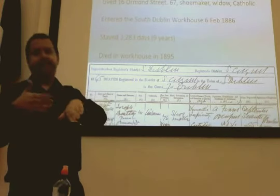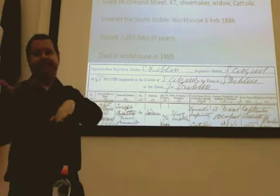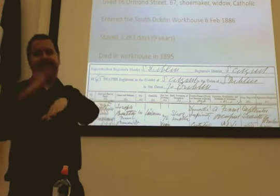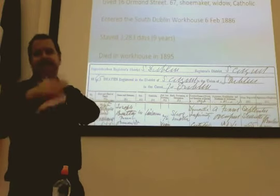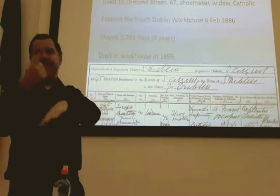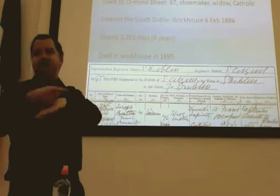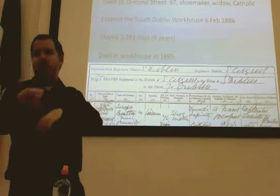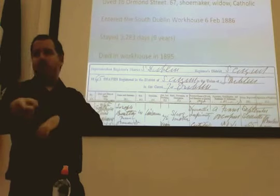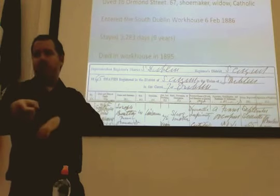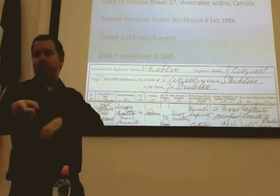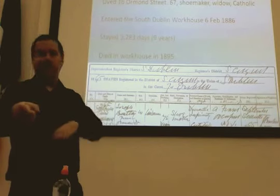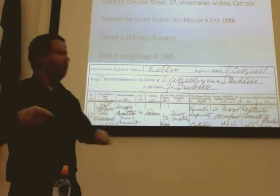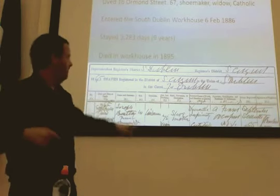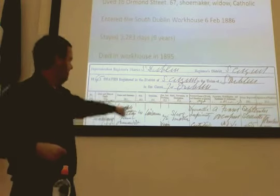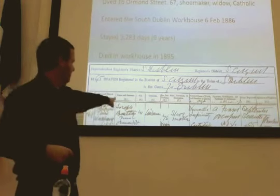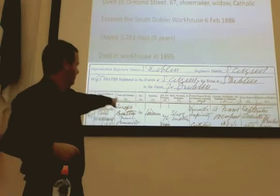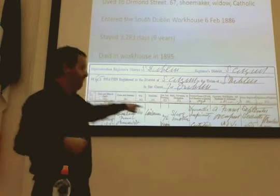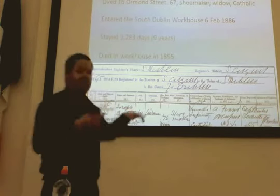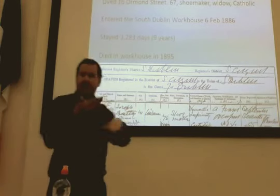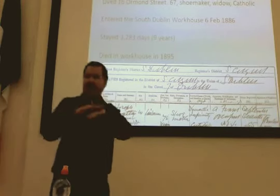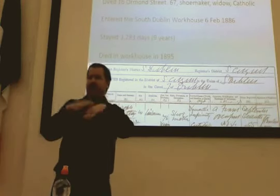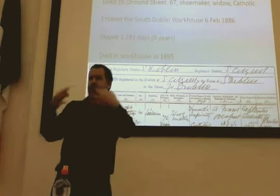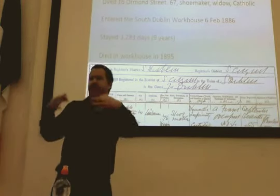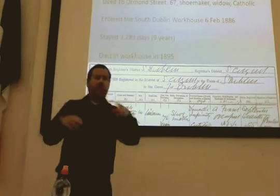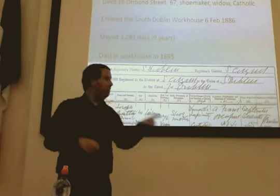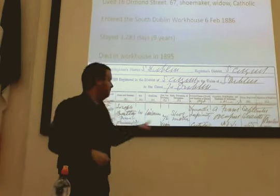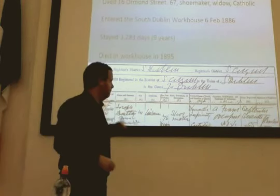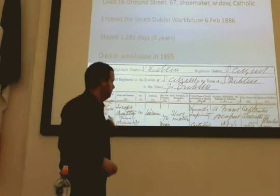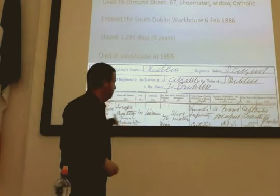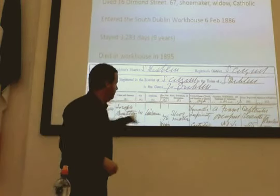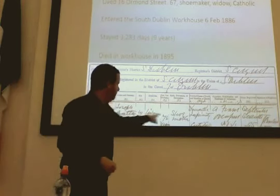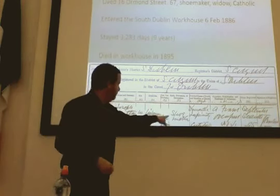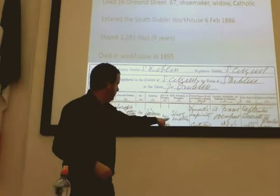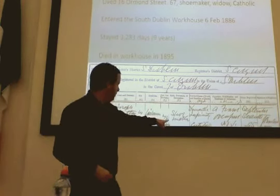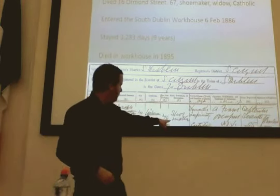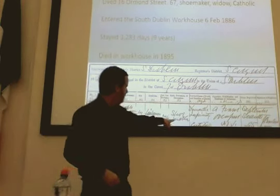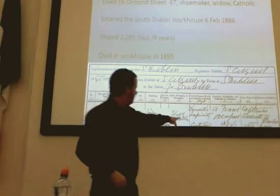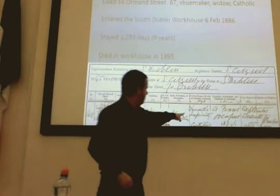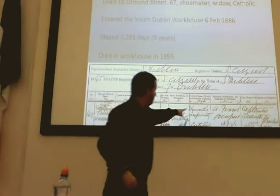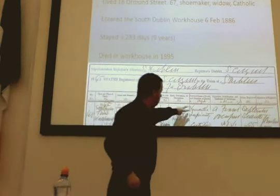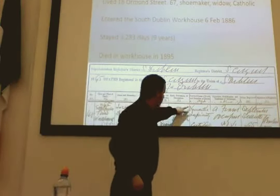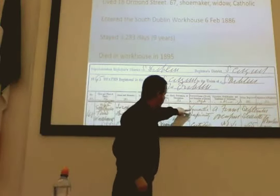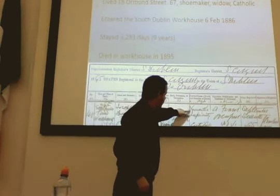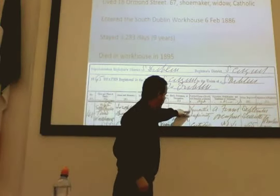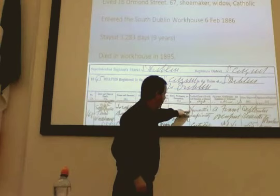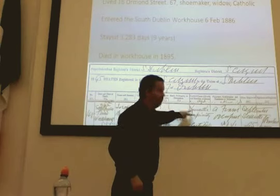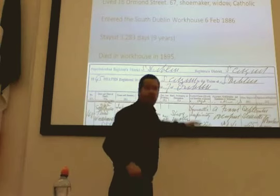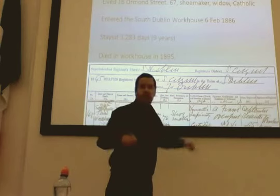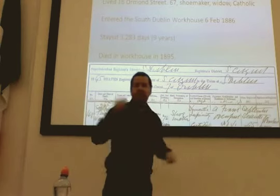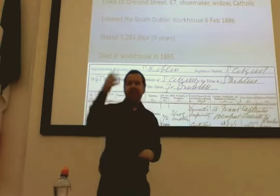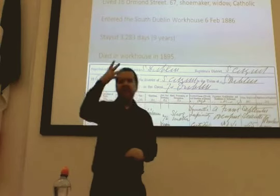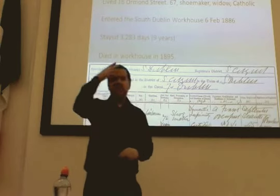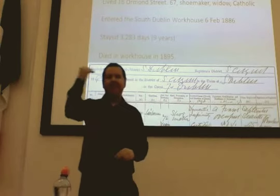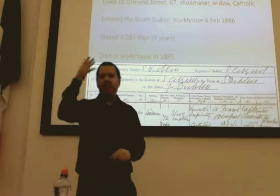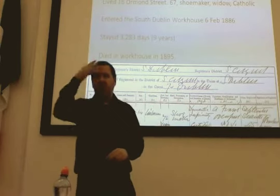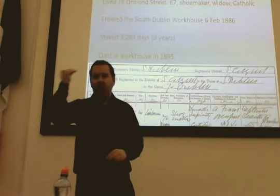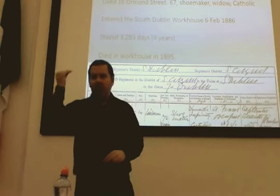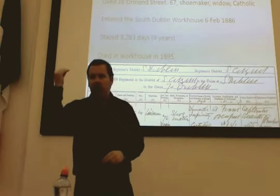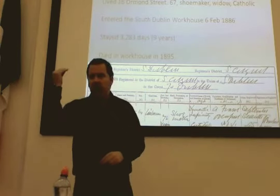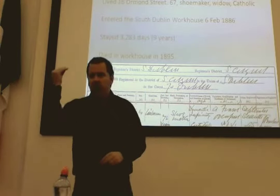And he never got a chance to leave. He died there. This is his death certificate, and it documents the fact that he was suffering